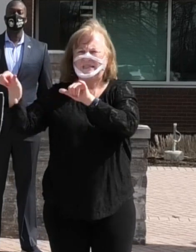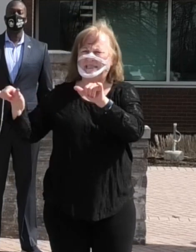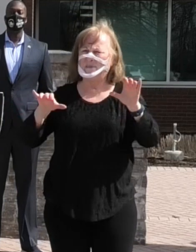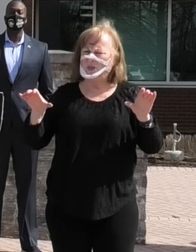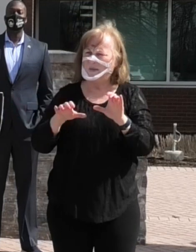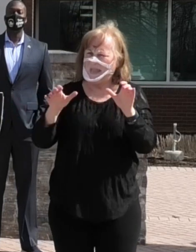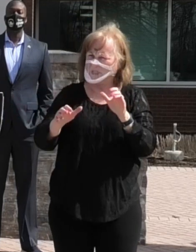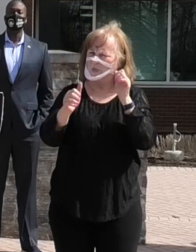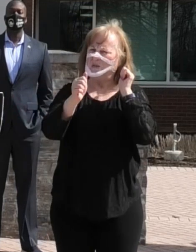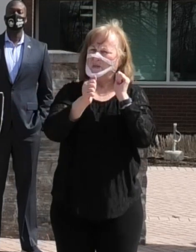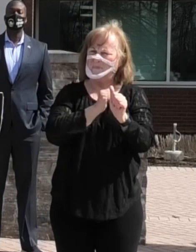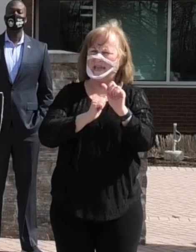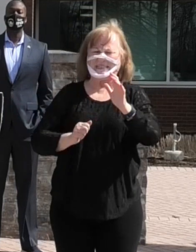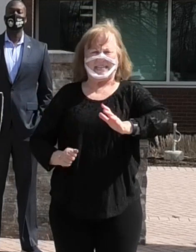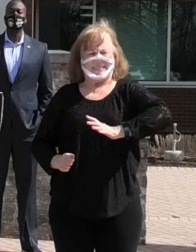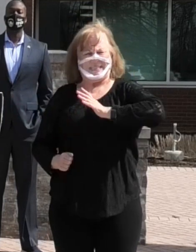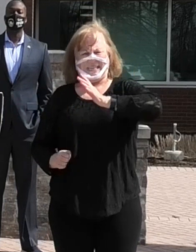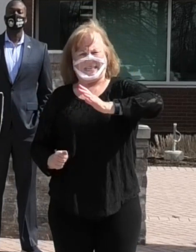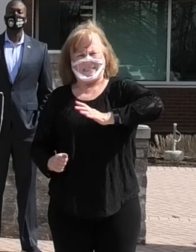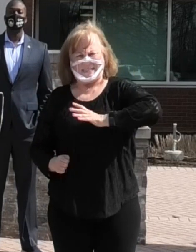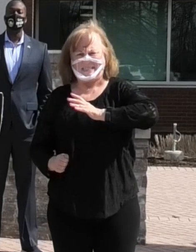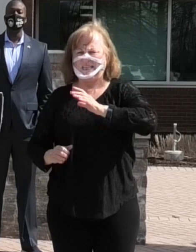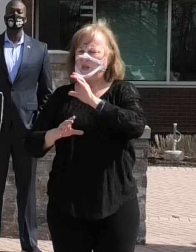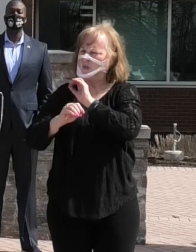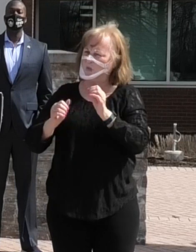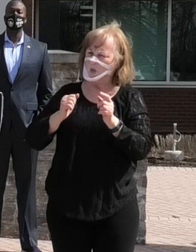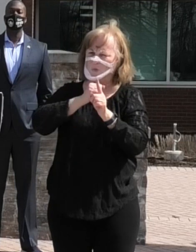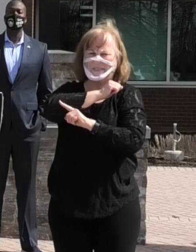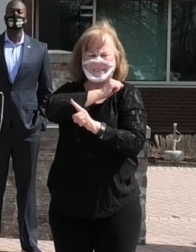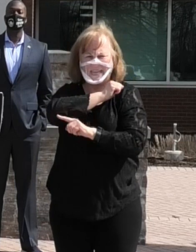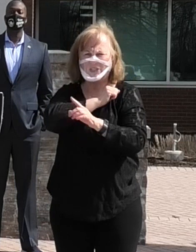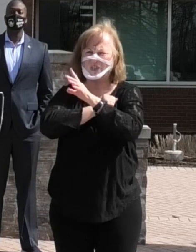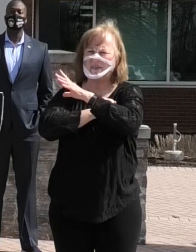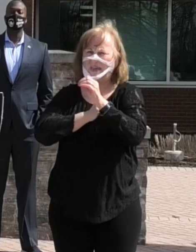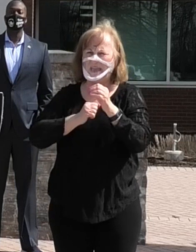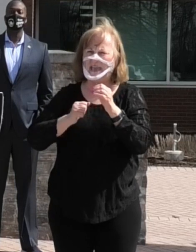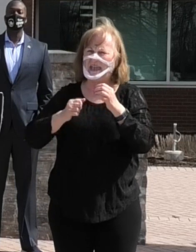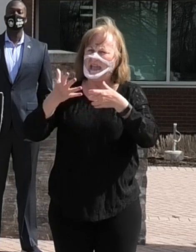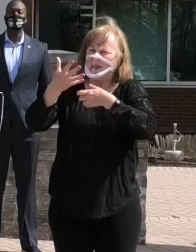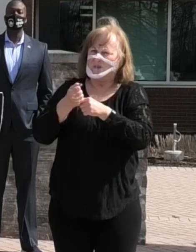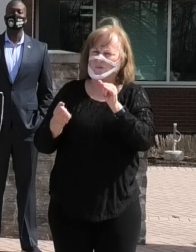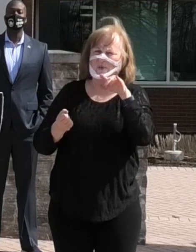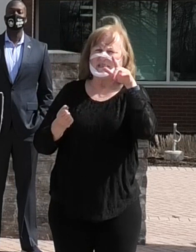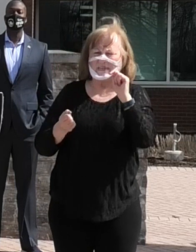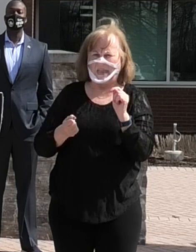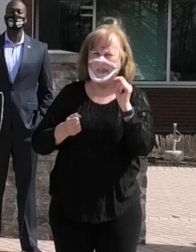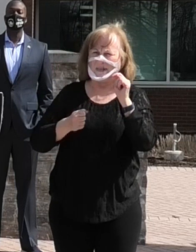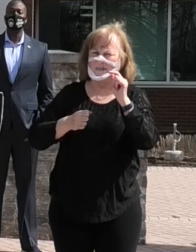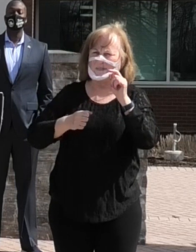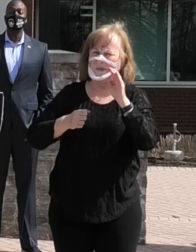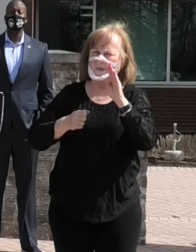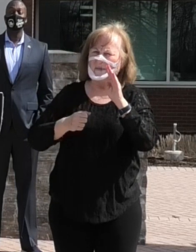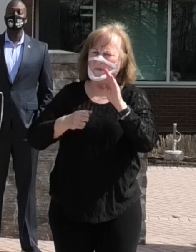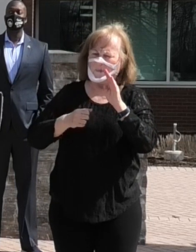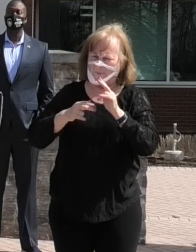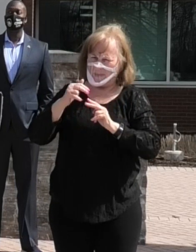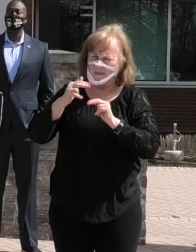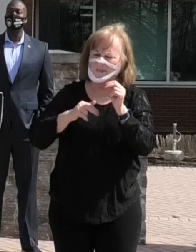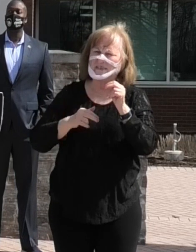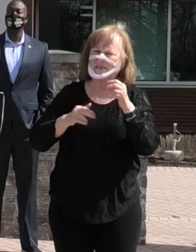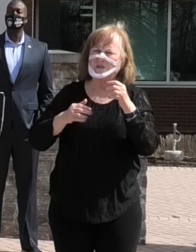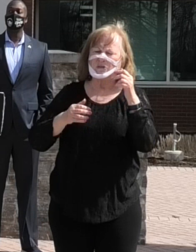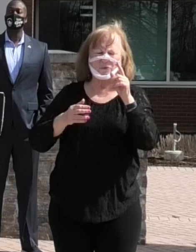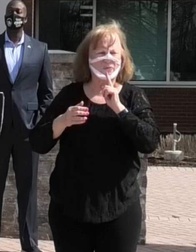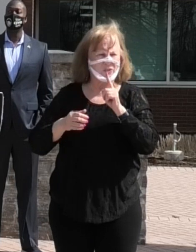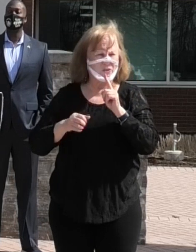passing the Dignity, No Detention, and Trust Act bills to ensure that immigrants are